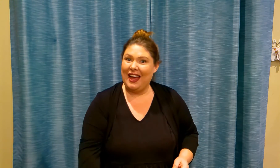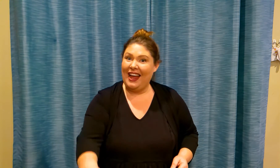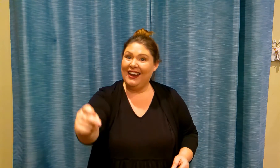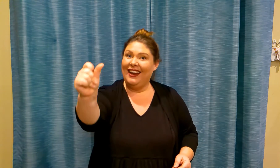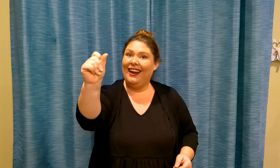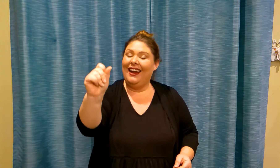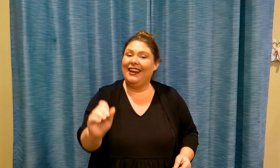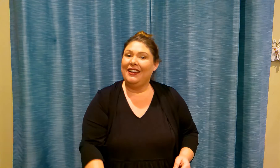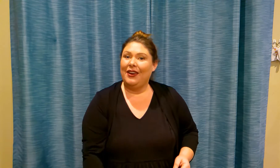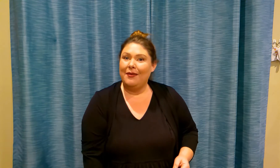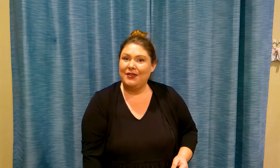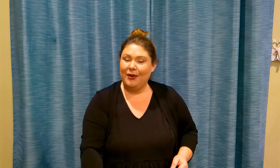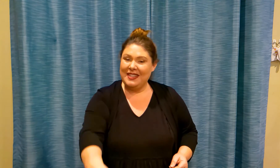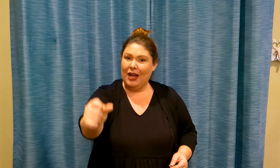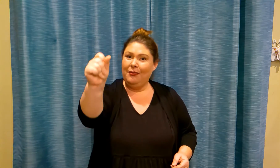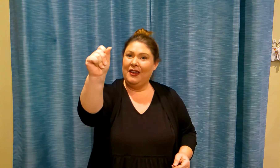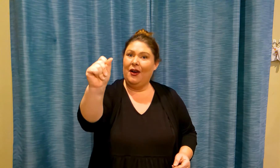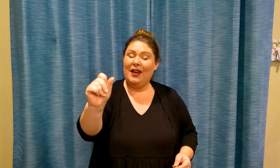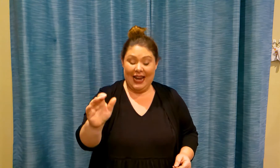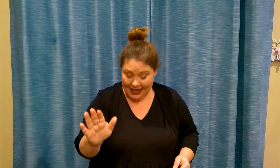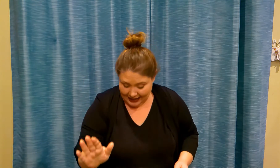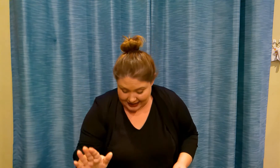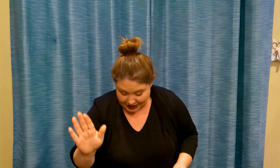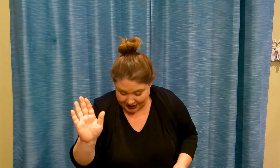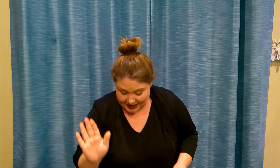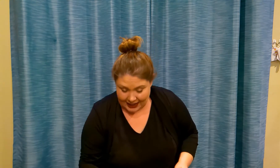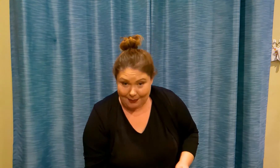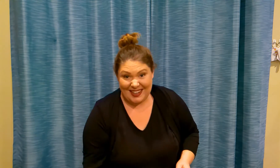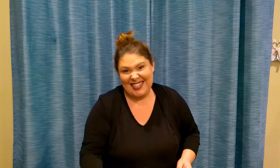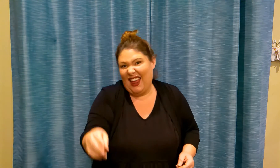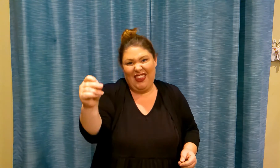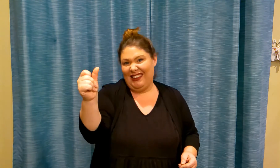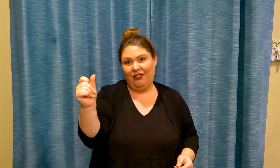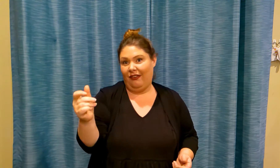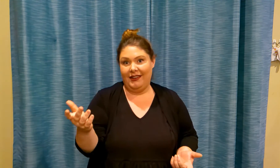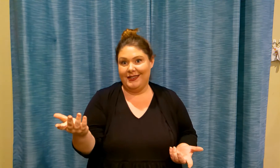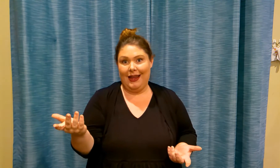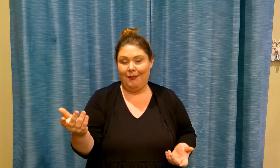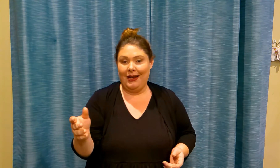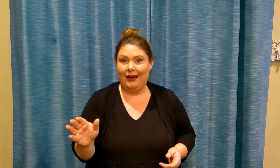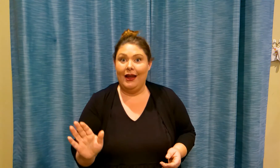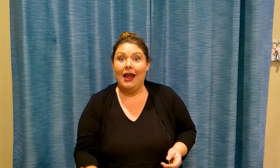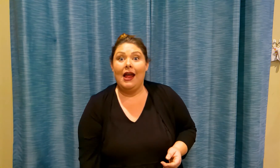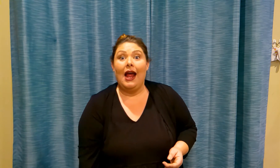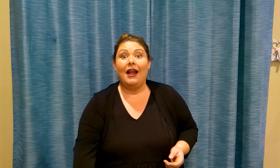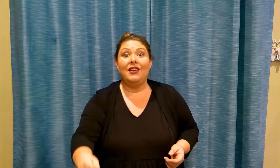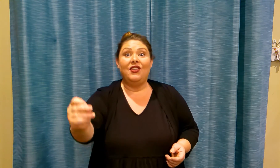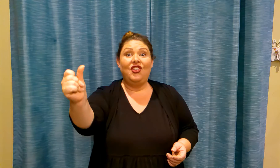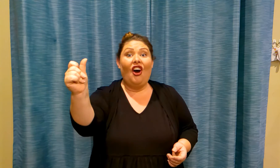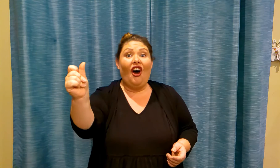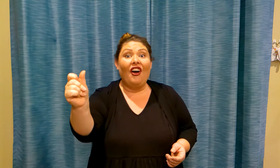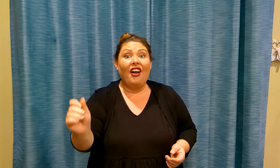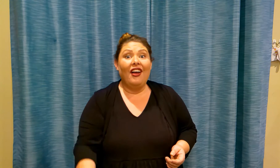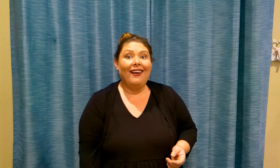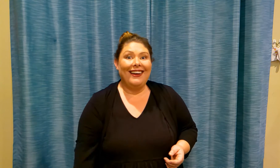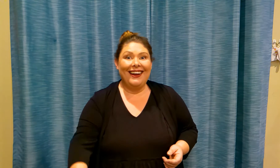that. It comes from down below, and I like to actually slap it because I think it's fun to slap my knee. Dog.